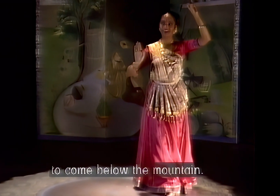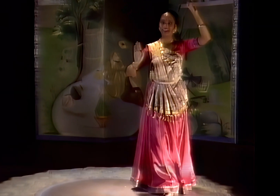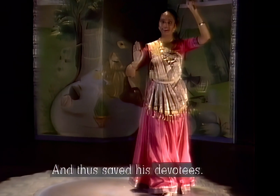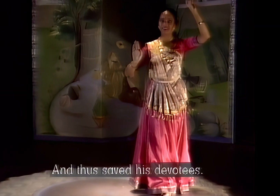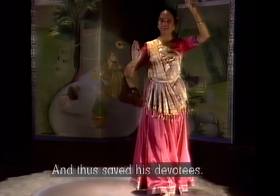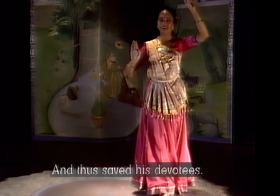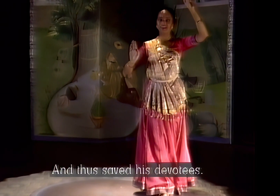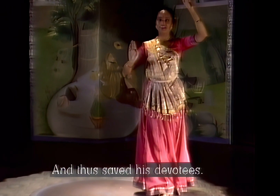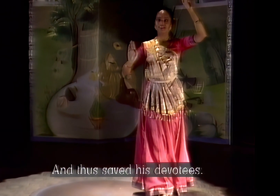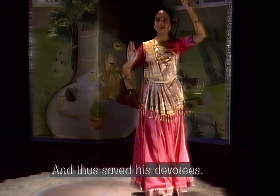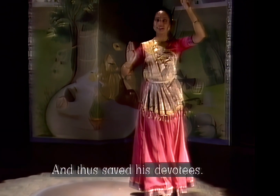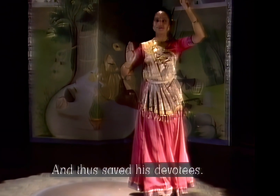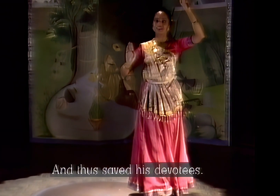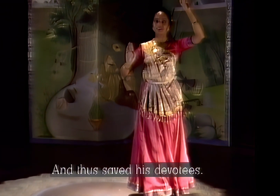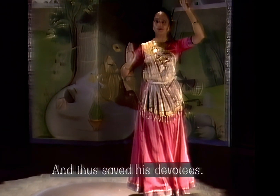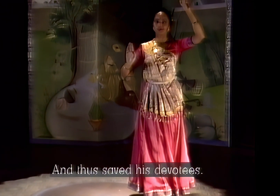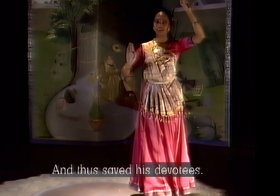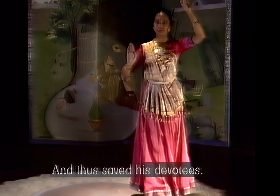thus saved his devotees.